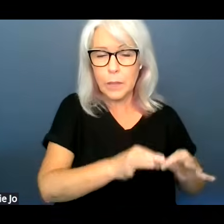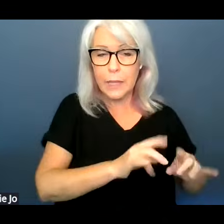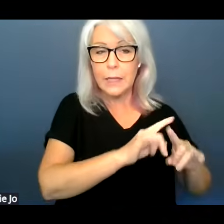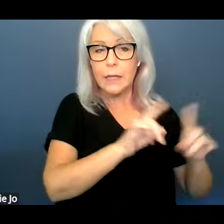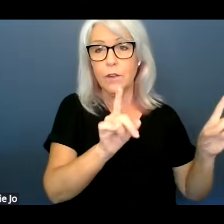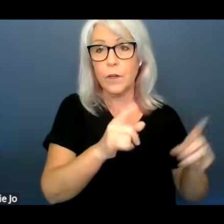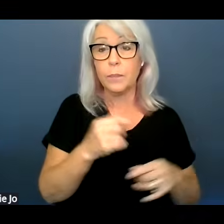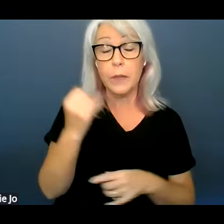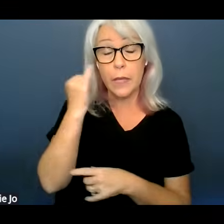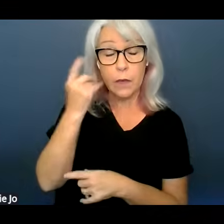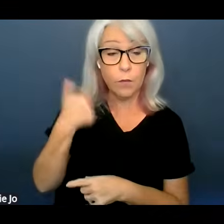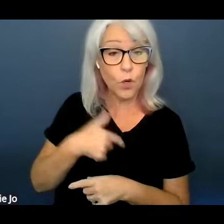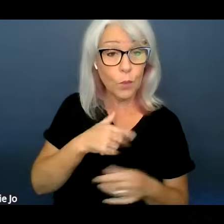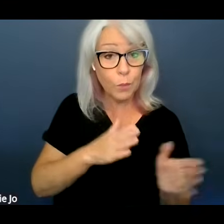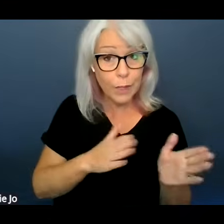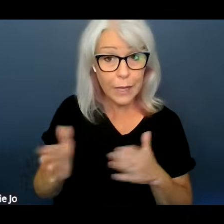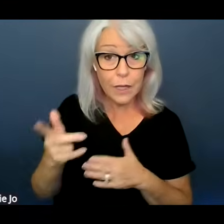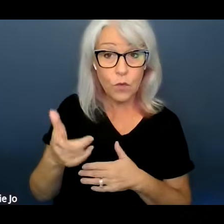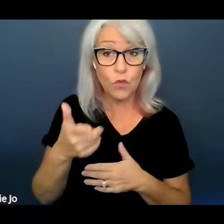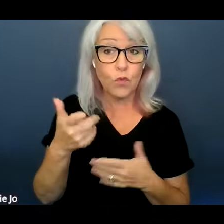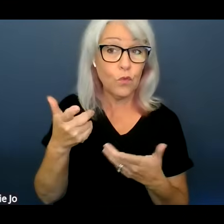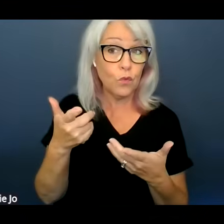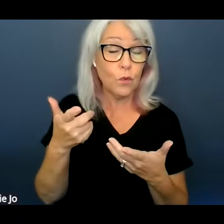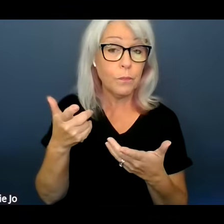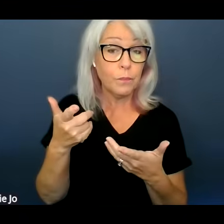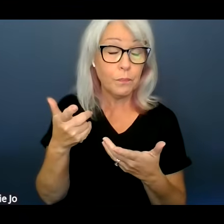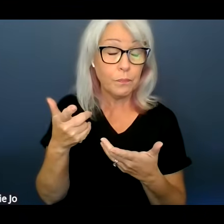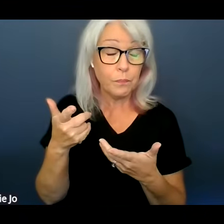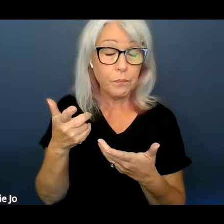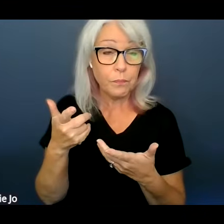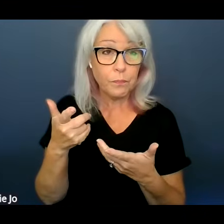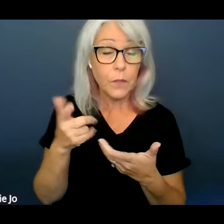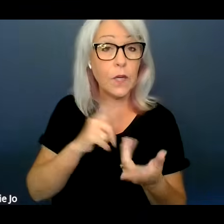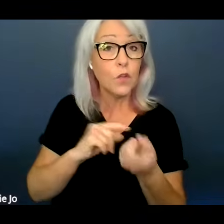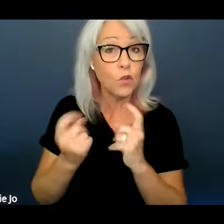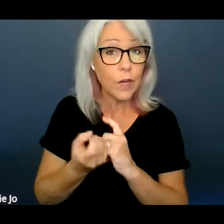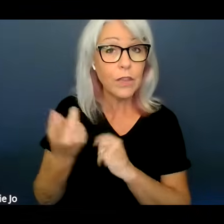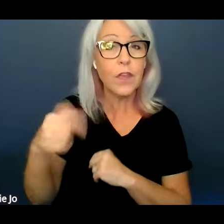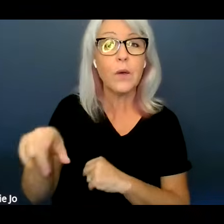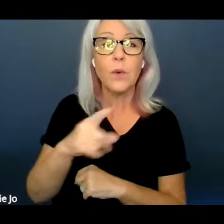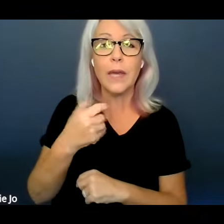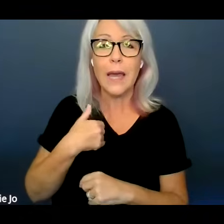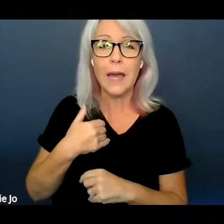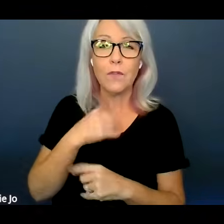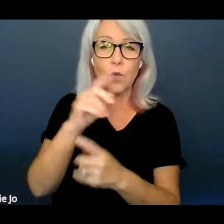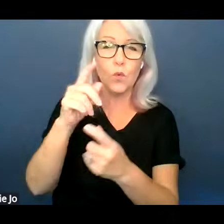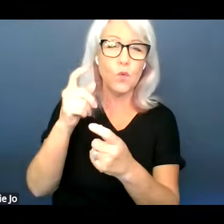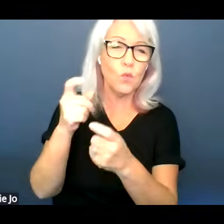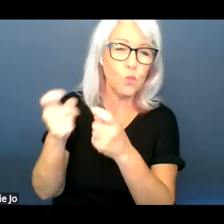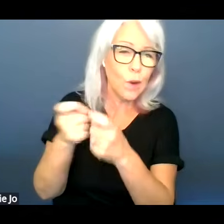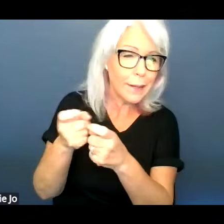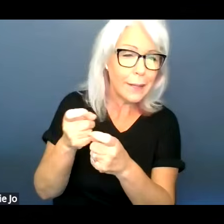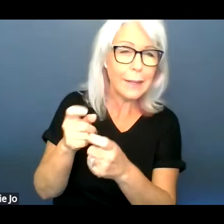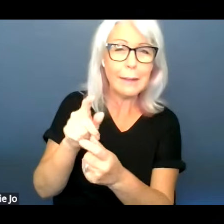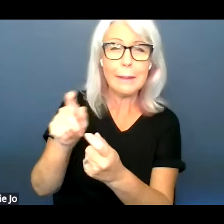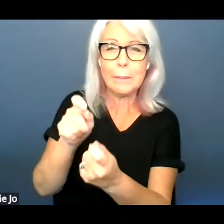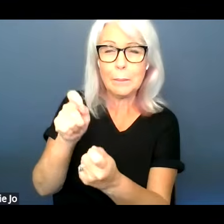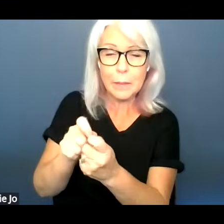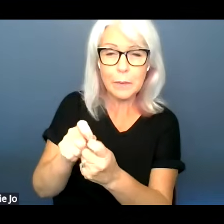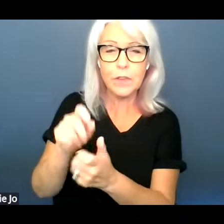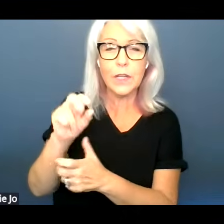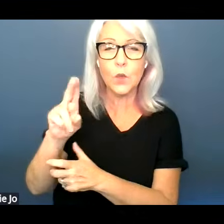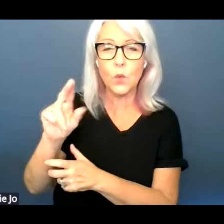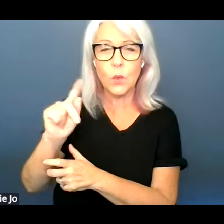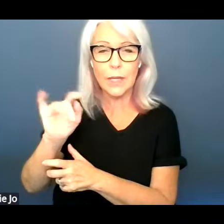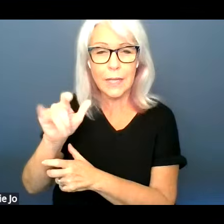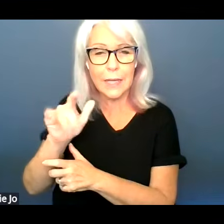like from regulated utilities and certain government contractors or something like that there. That's one thing. The second thing I would just